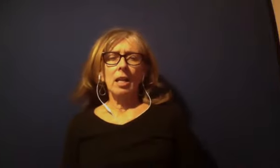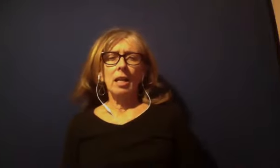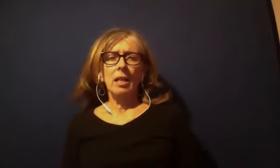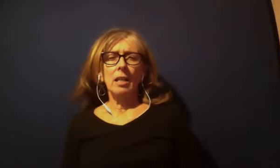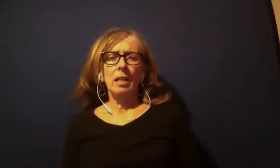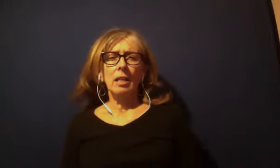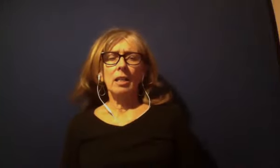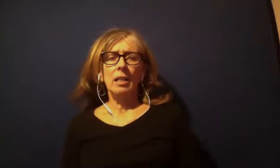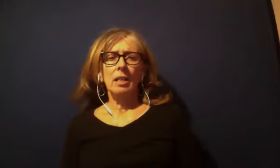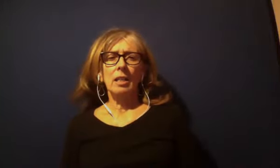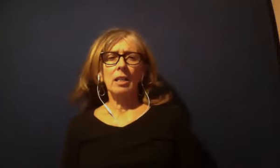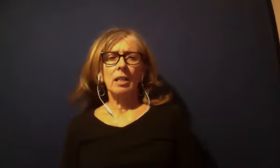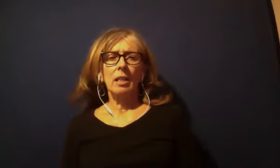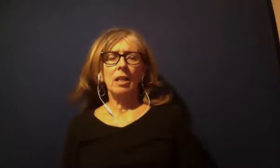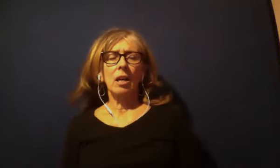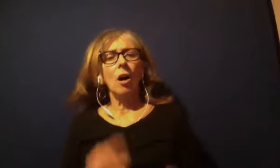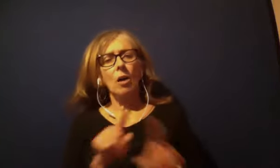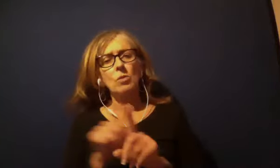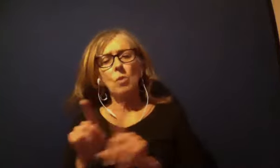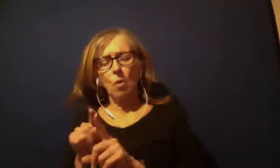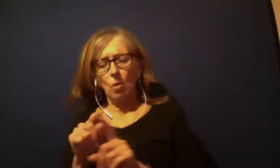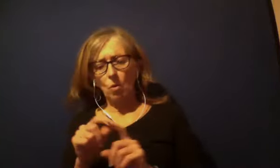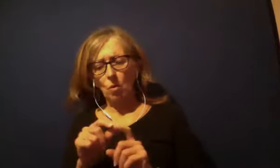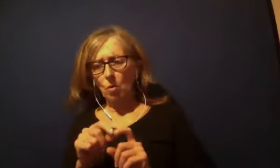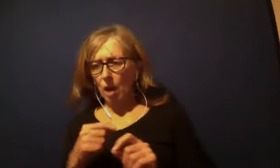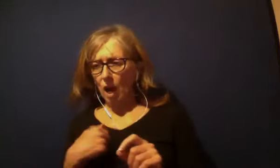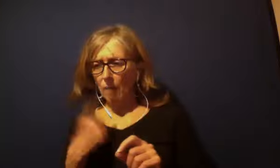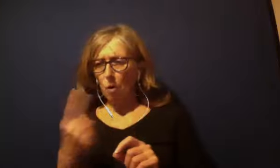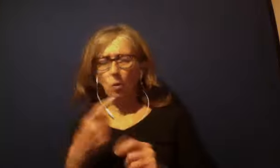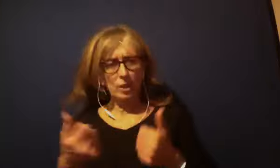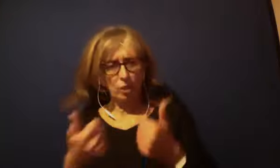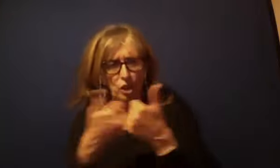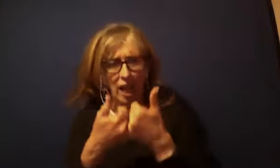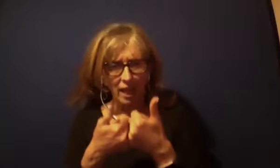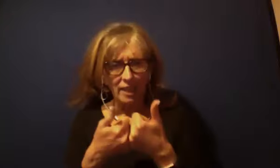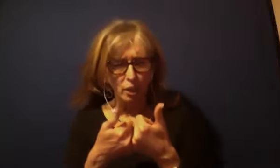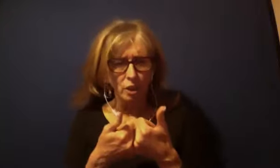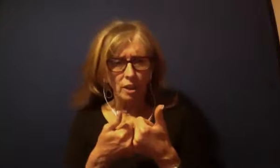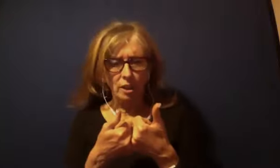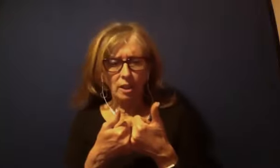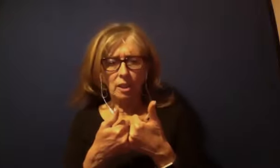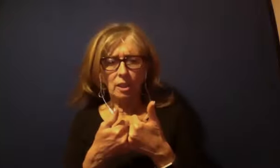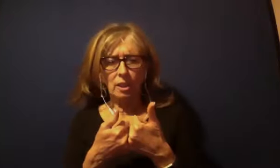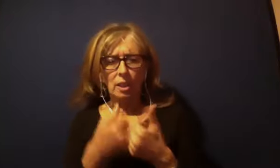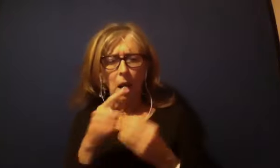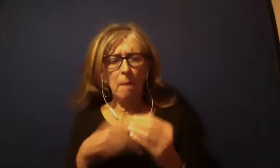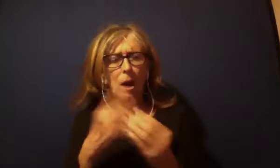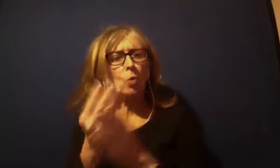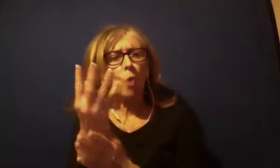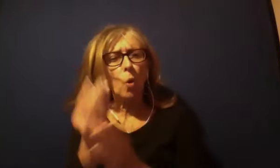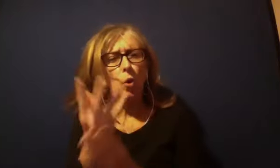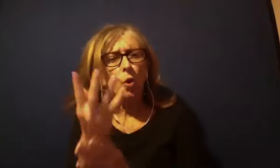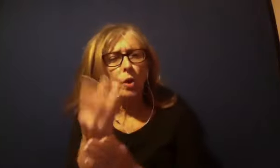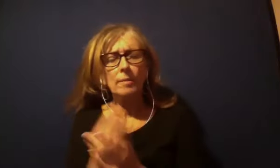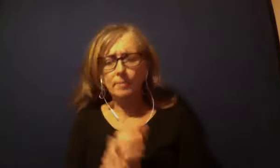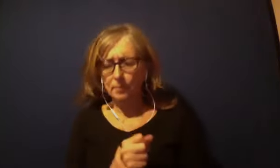and I'm always challenged by that again. There's more growth, and I think it's probably the most honest, pure. Well, the